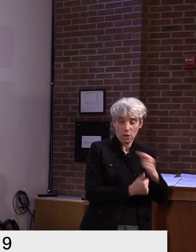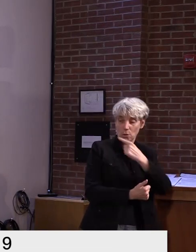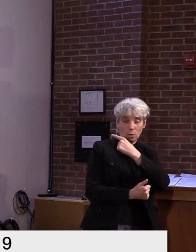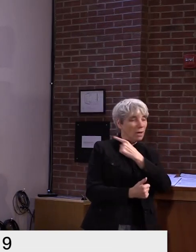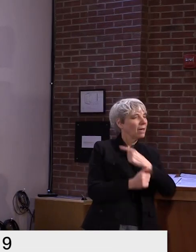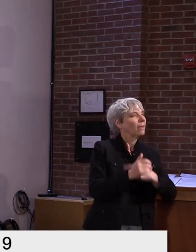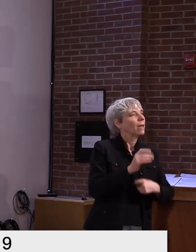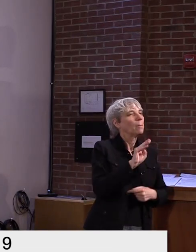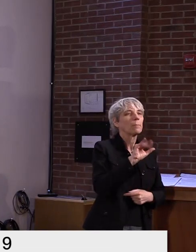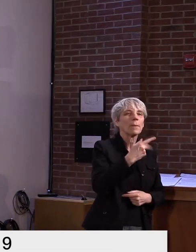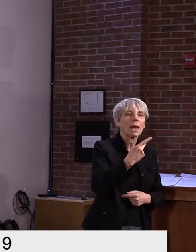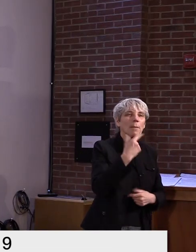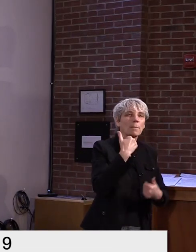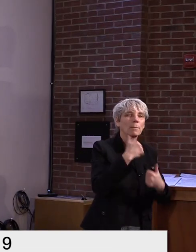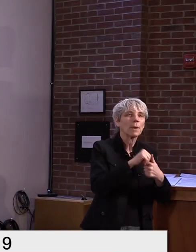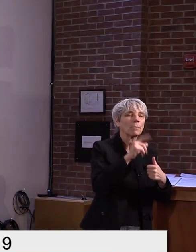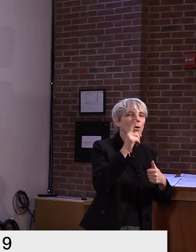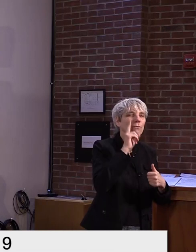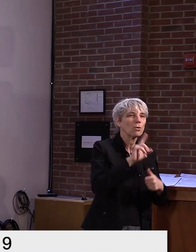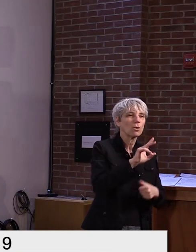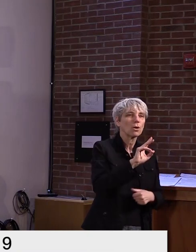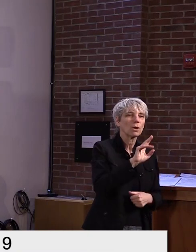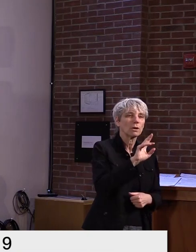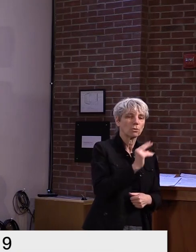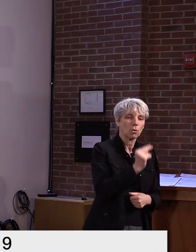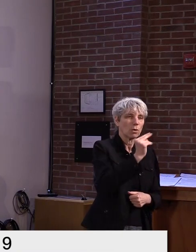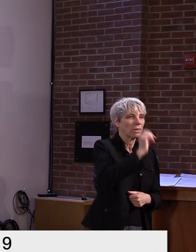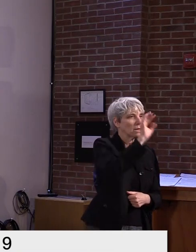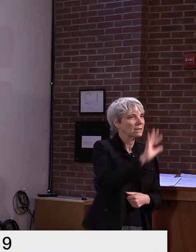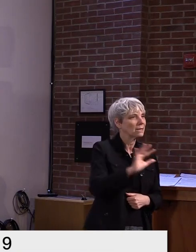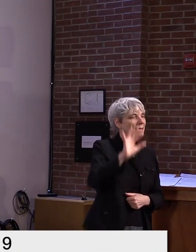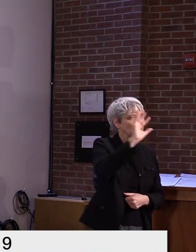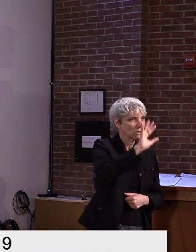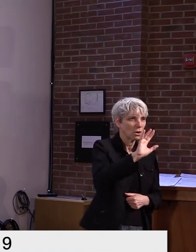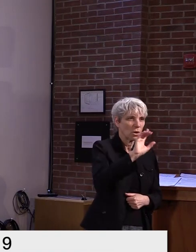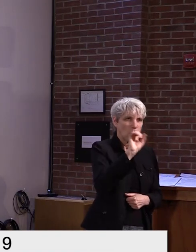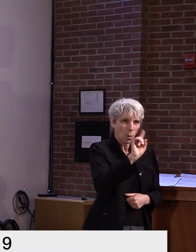zone. This has served us well and will keep us in good stead.